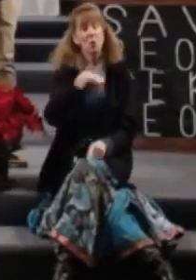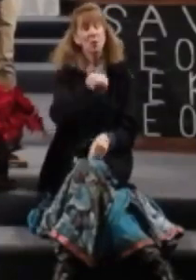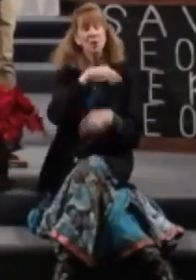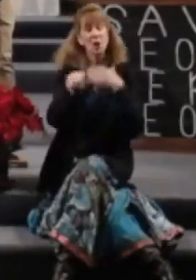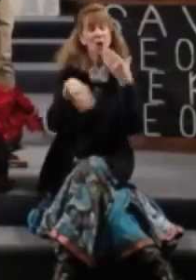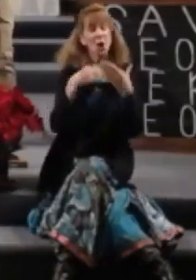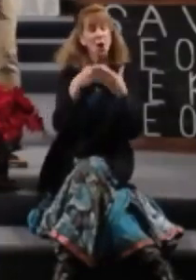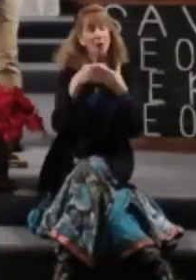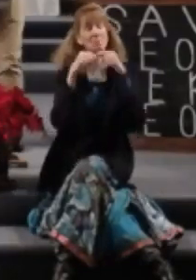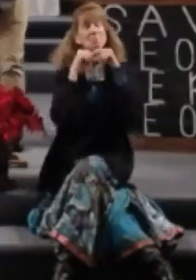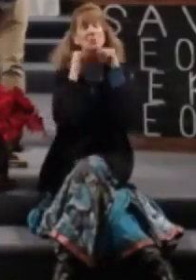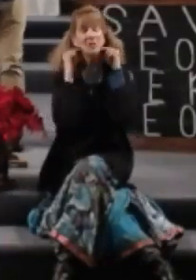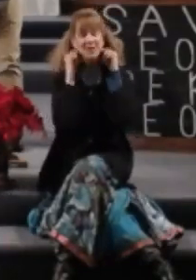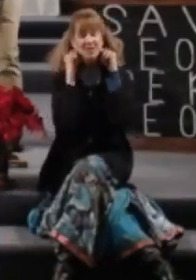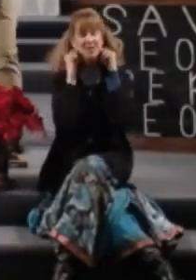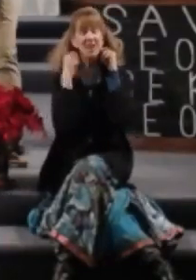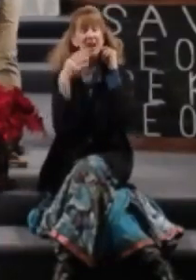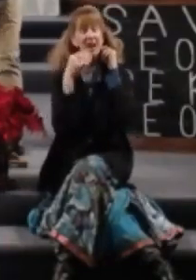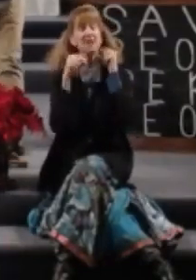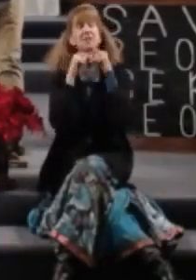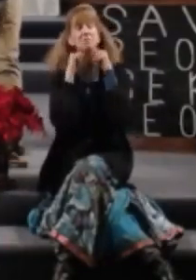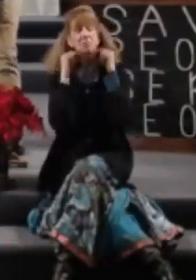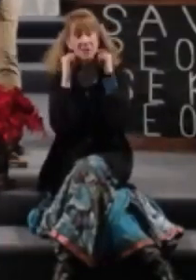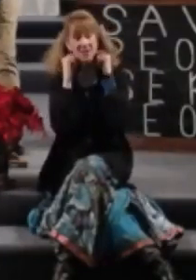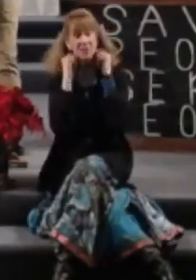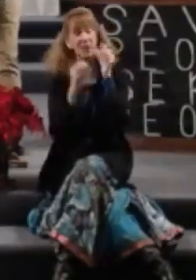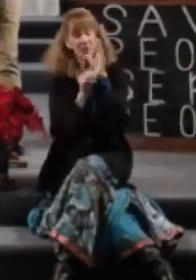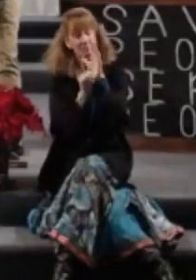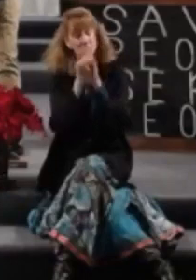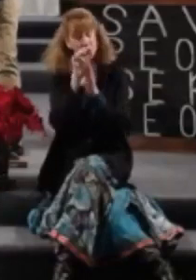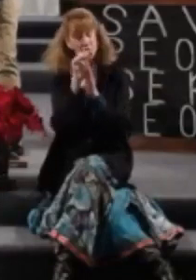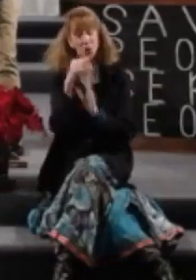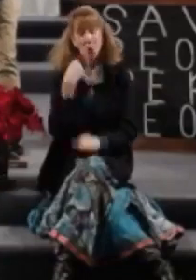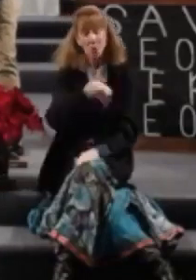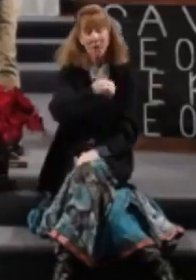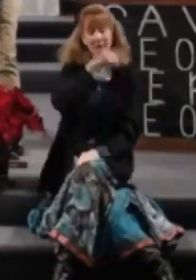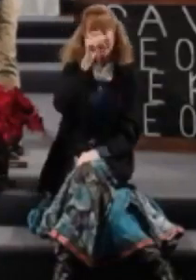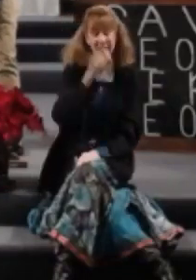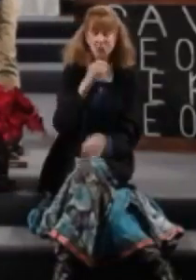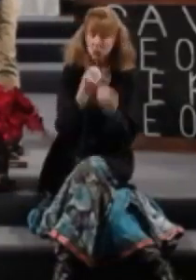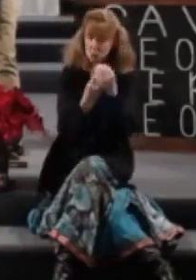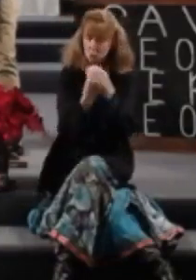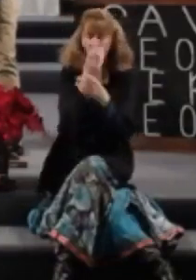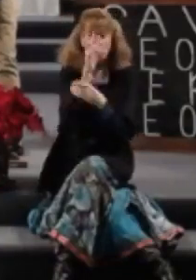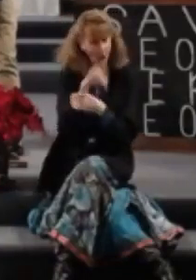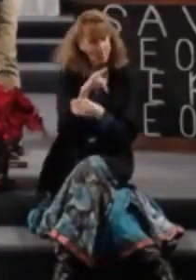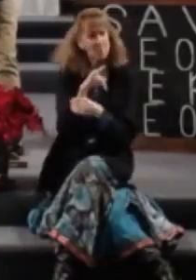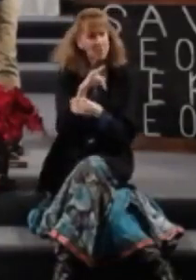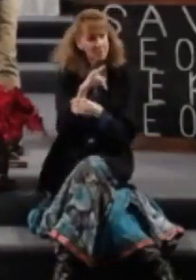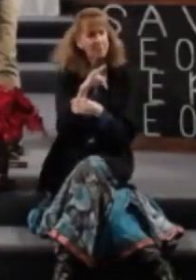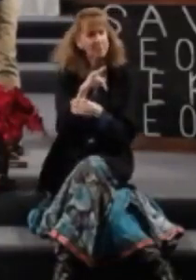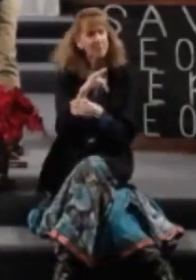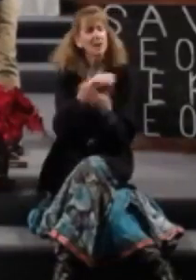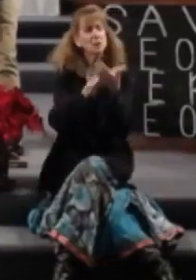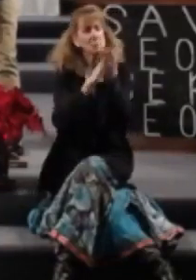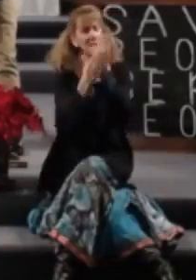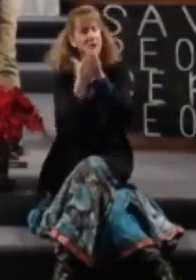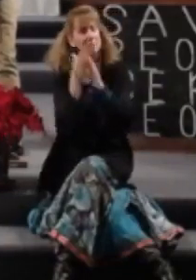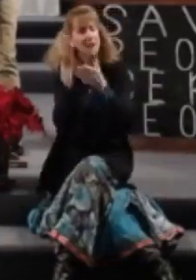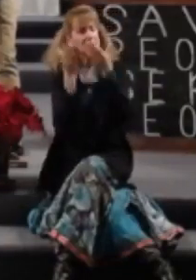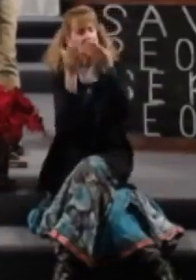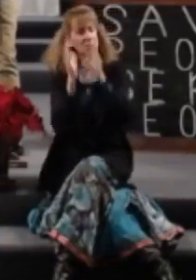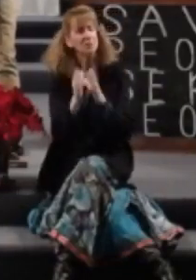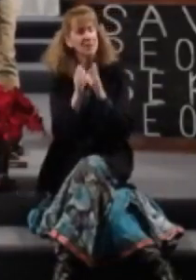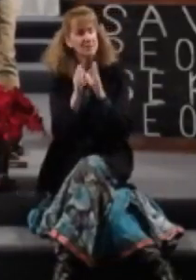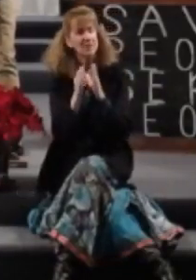are priests, and that as priests and mature servants, we need to grow up in our servanthood to God. In other words, if there's a job that we